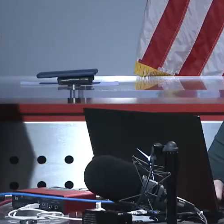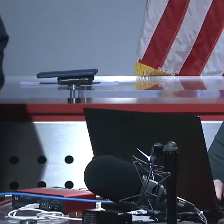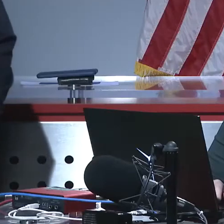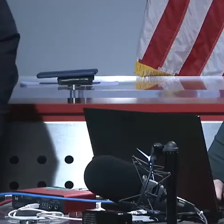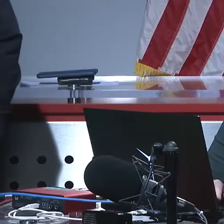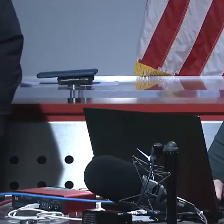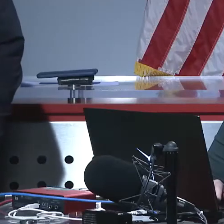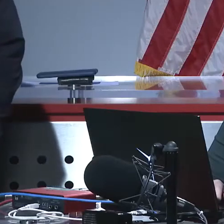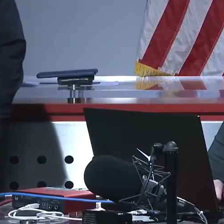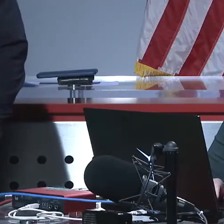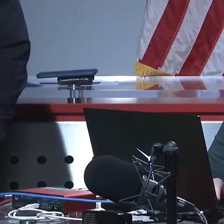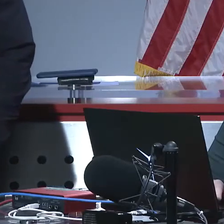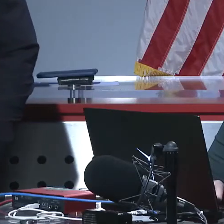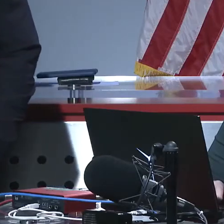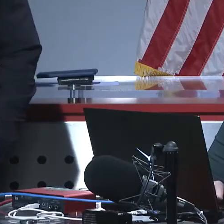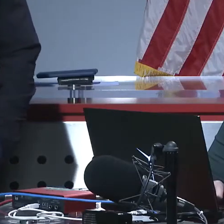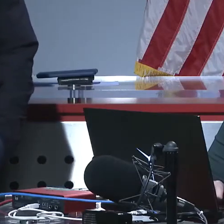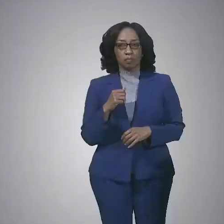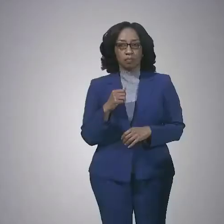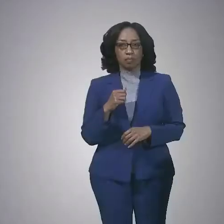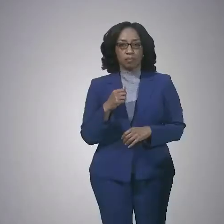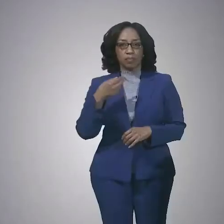Hannah Grabenstein, MLK 50.